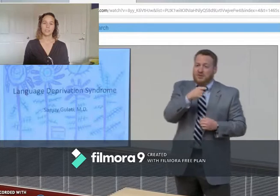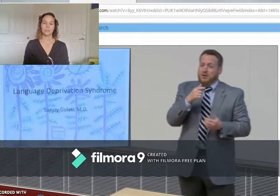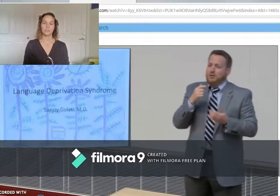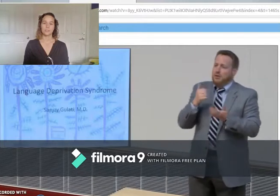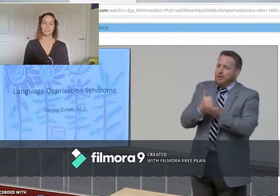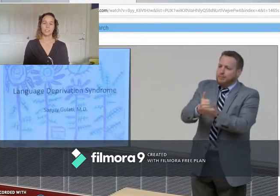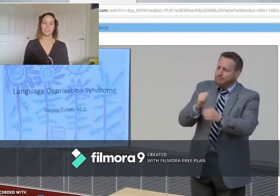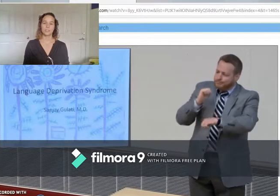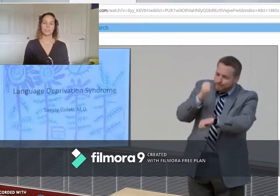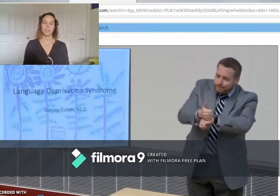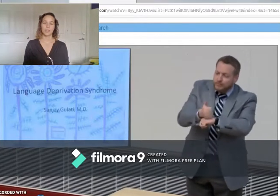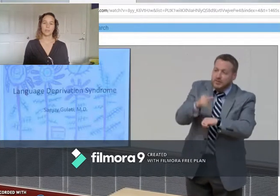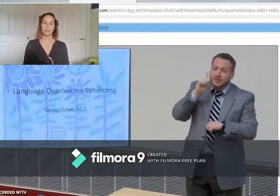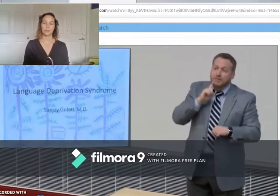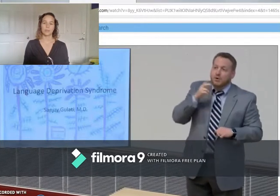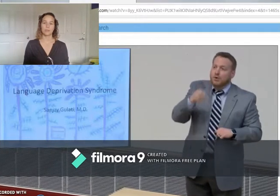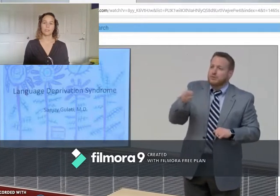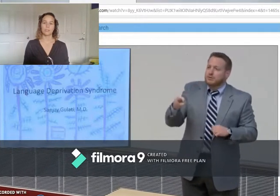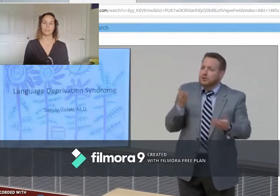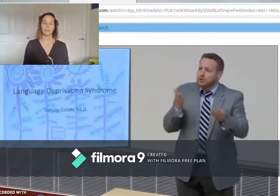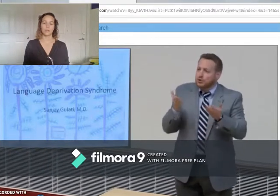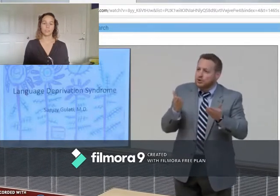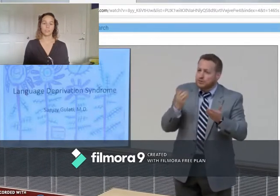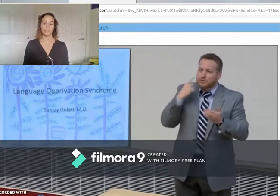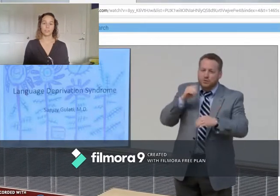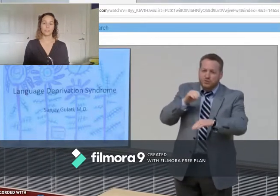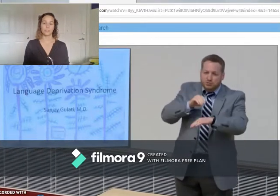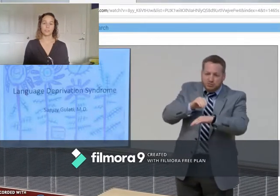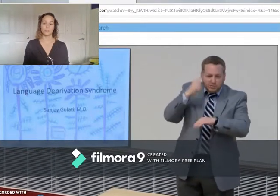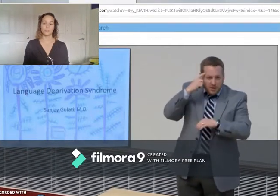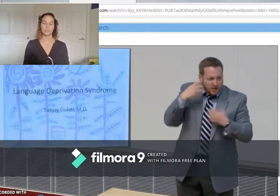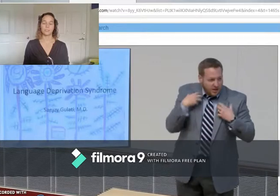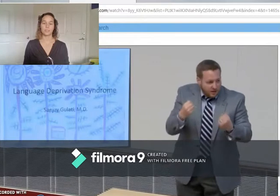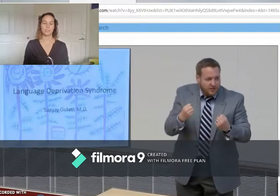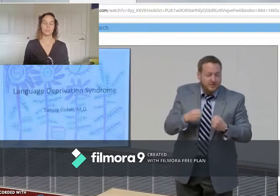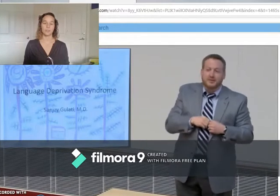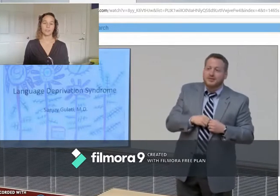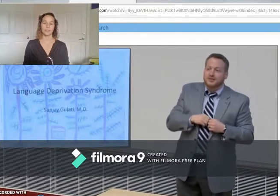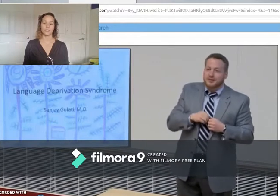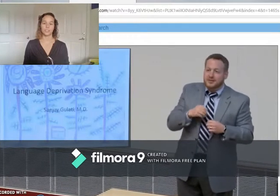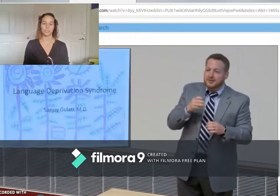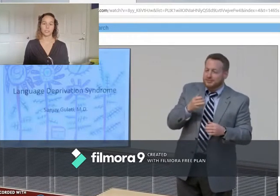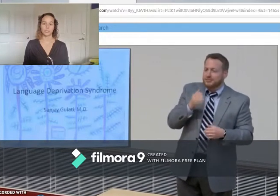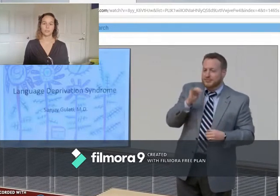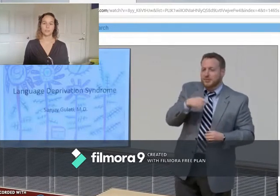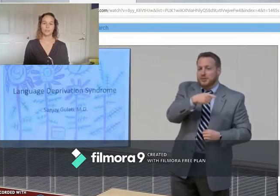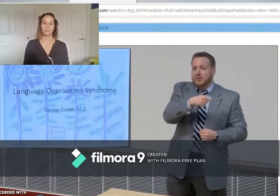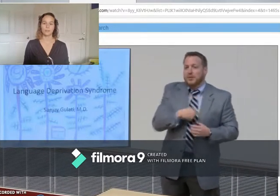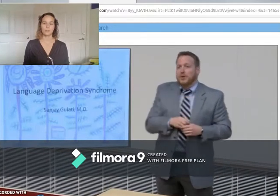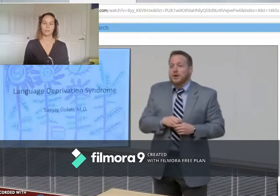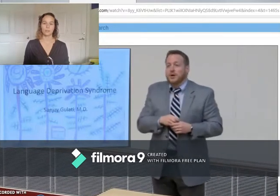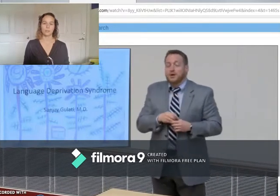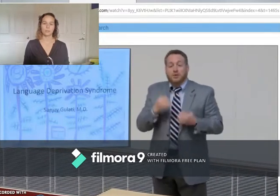And he set up a service to help deaf and hard of hearing students, excuse me, deaf and hard of hearing children.